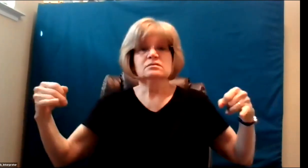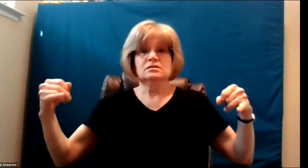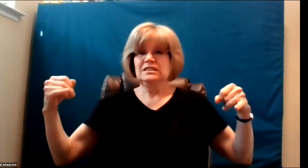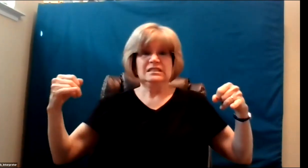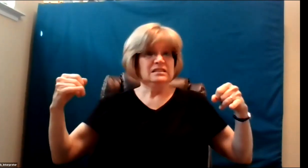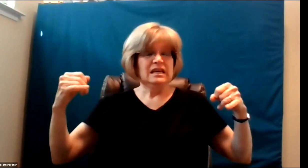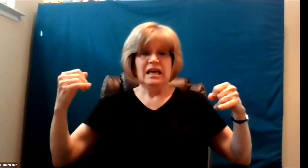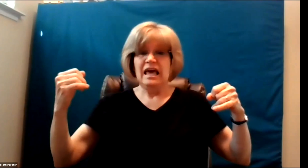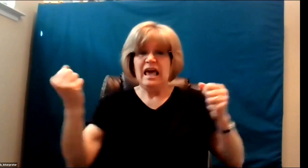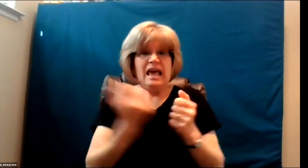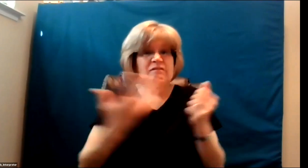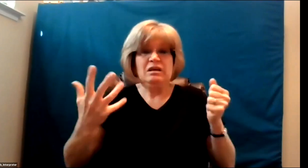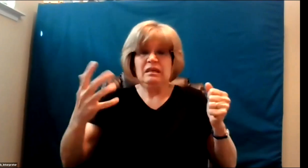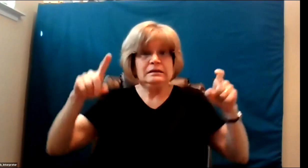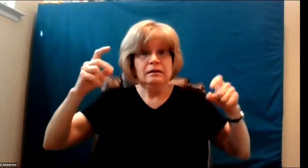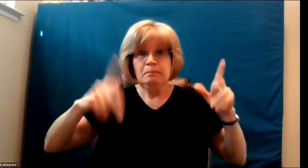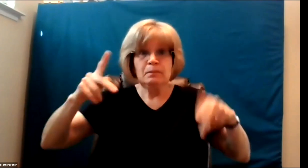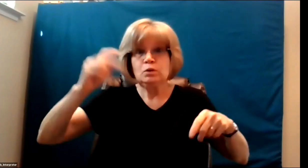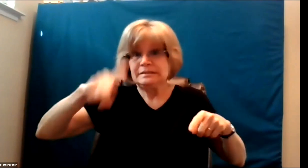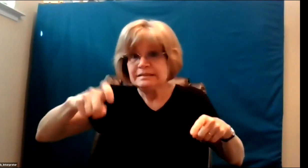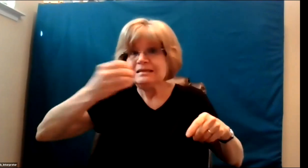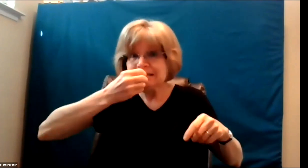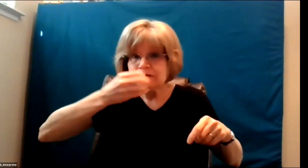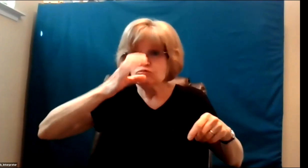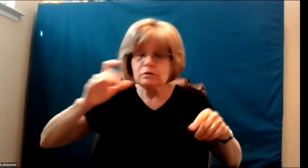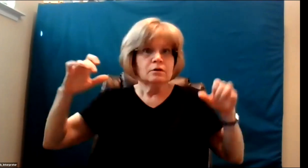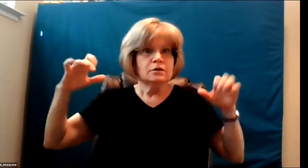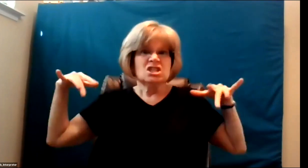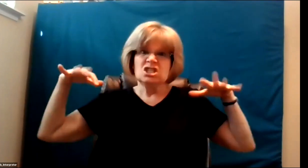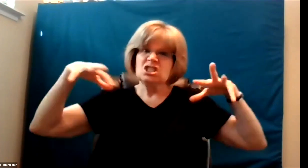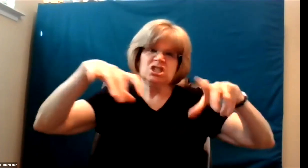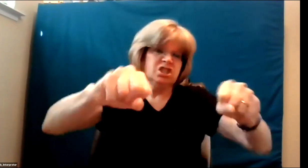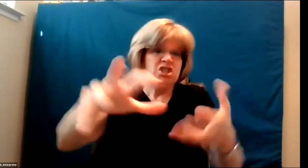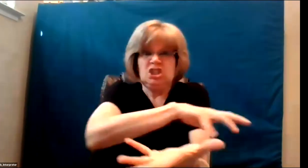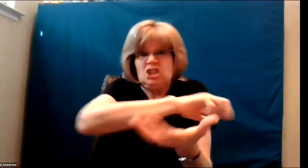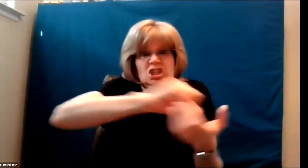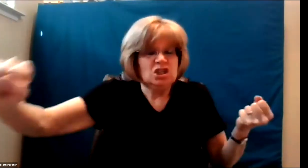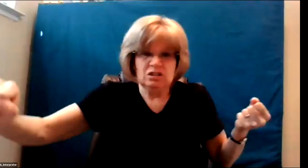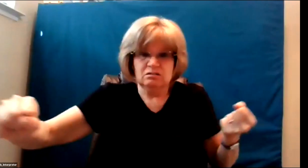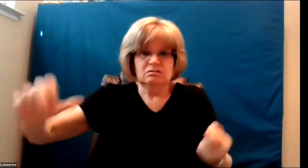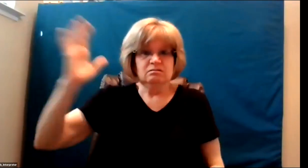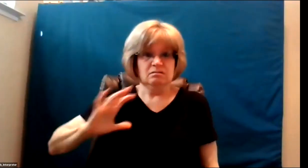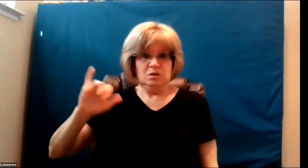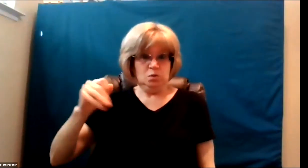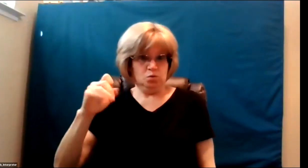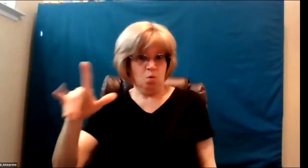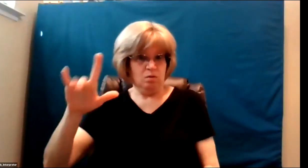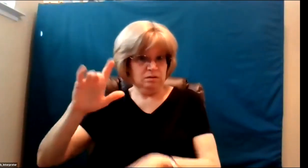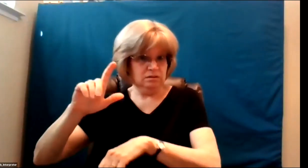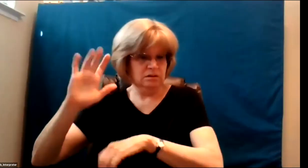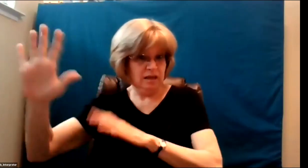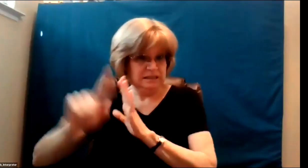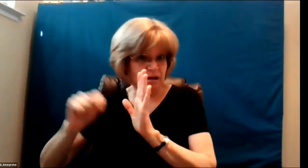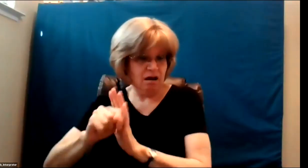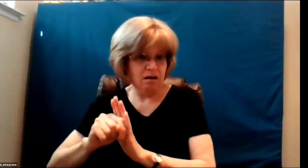utterly destroyed in Joel's day. That devastation not only posed a physical survival threat, but